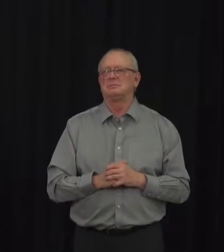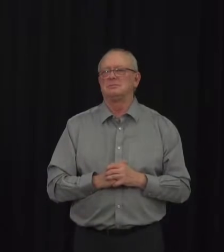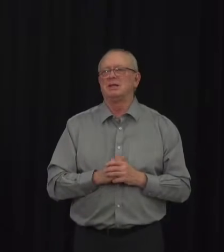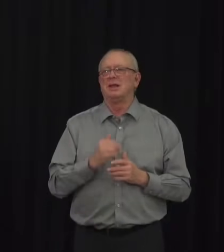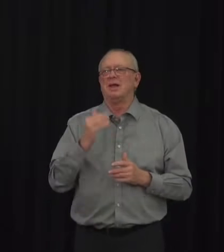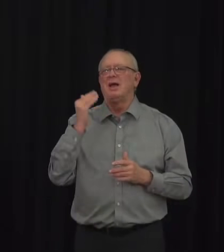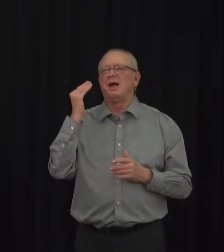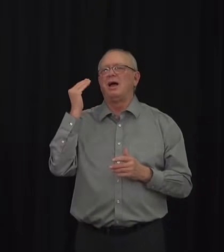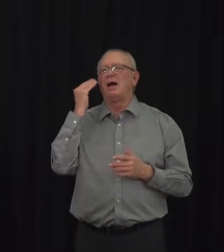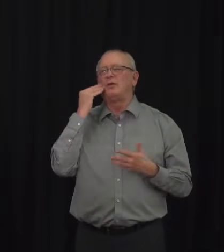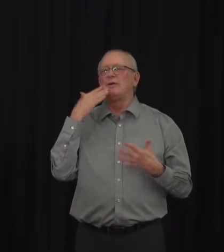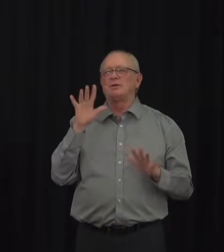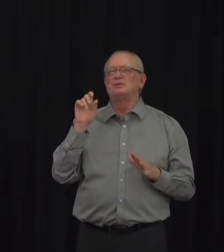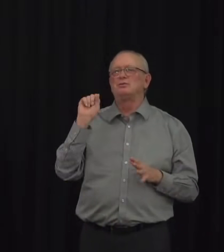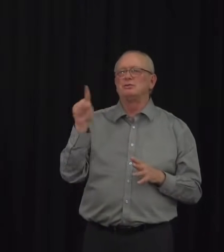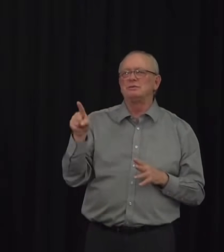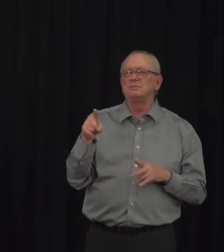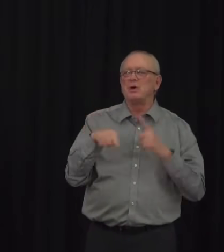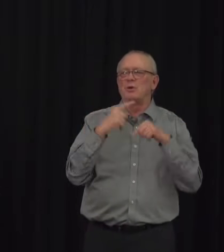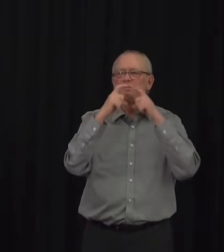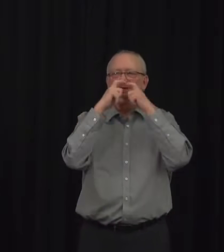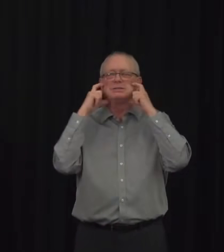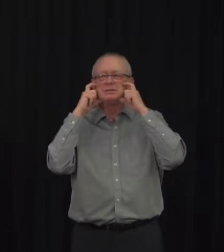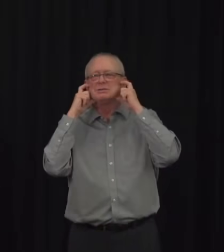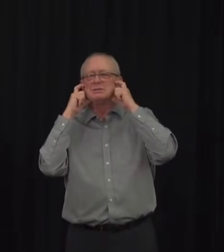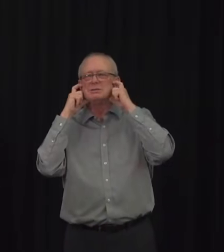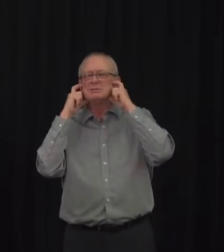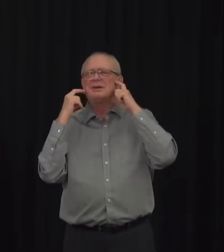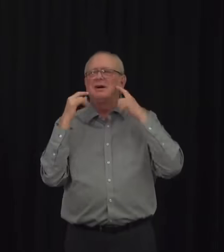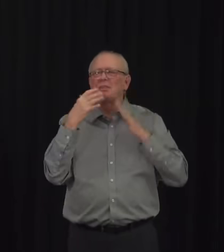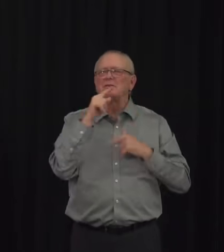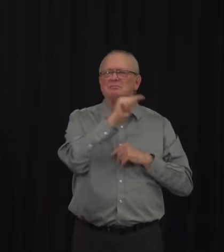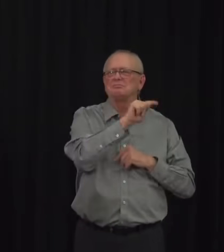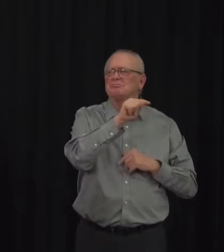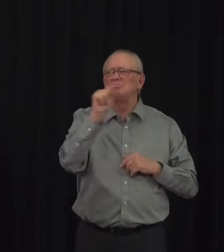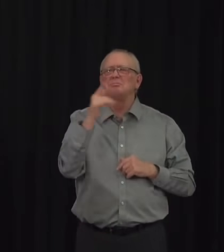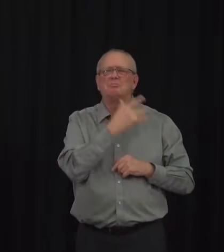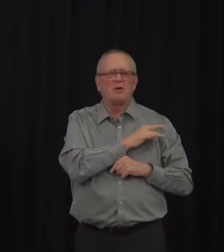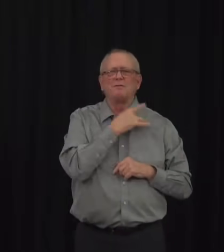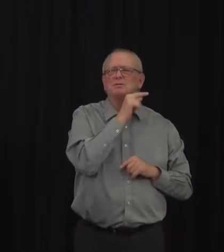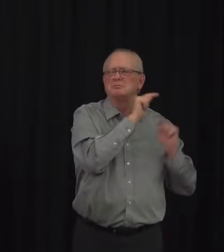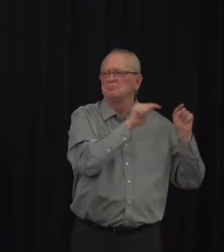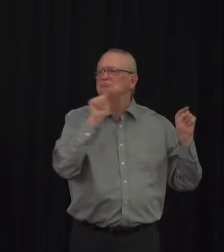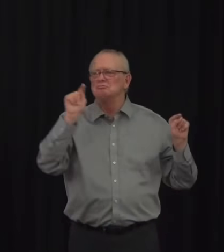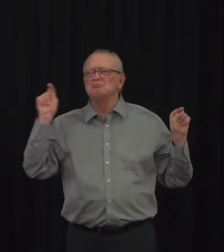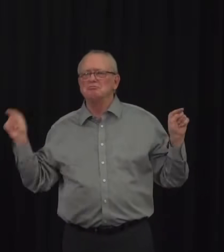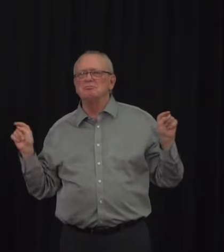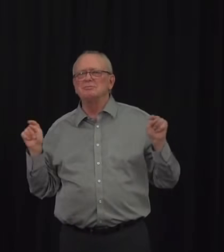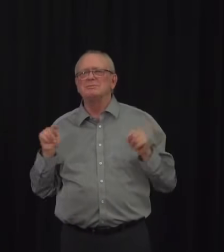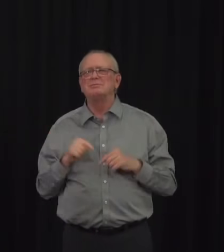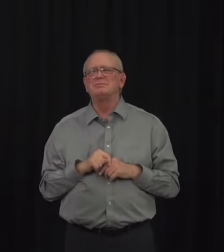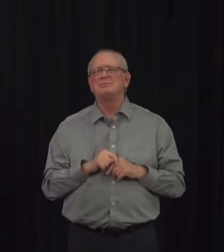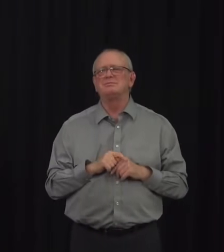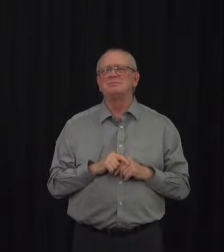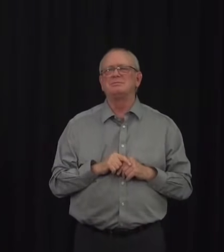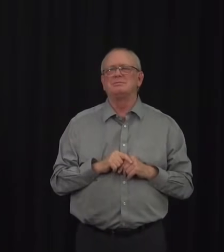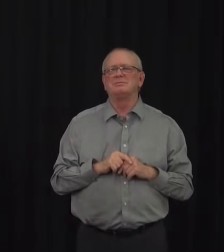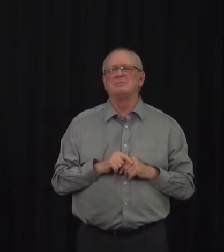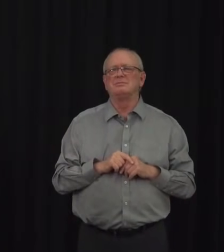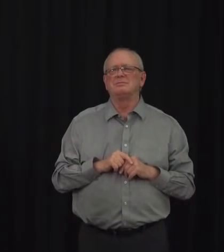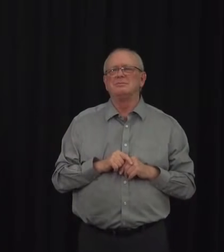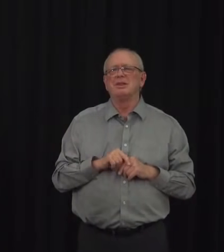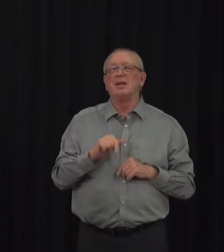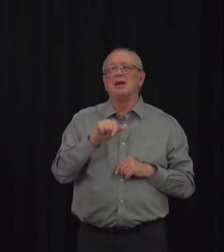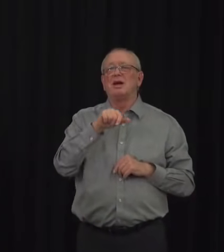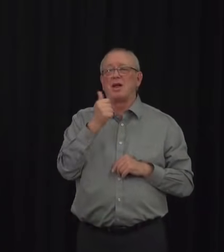the mask restriction in every other province, but also other provinces that are being hit hard are now shutting down inside bars and